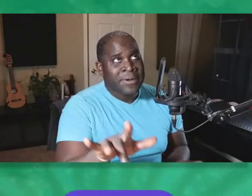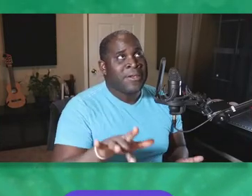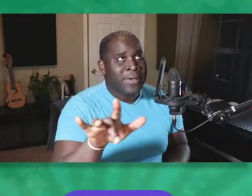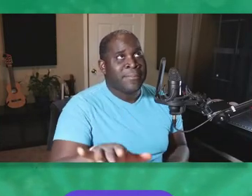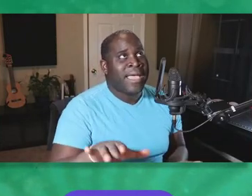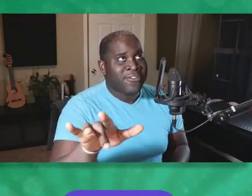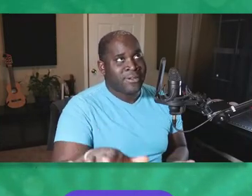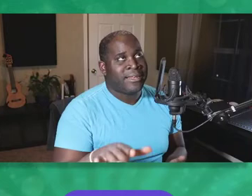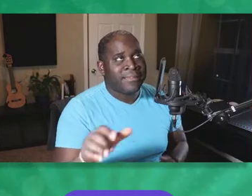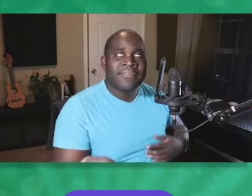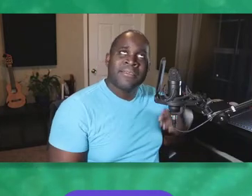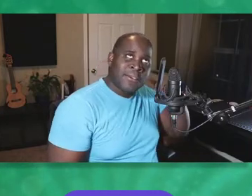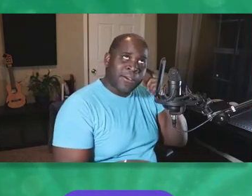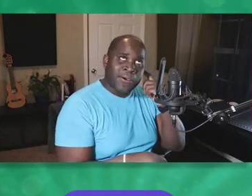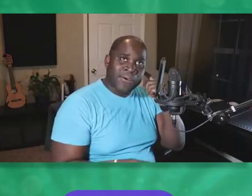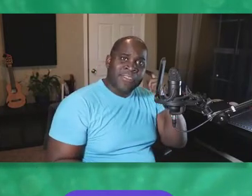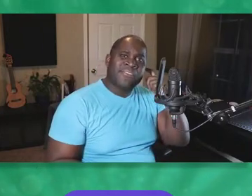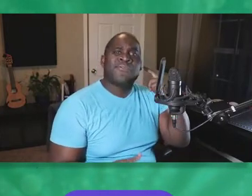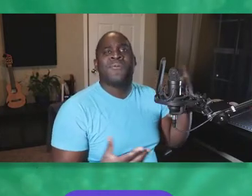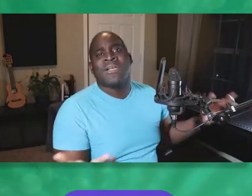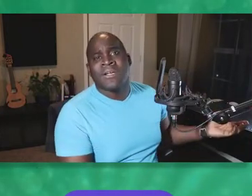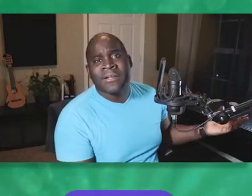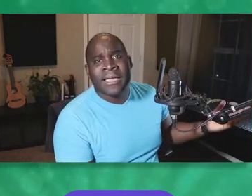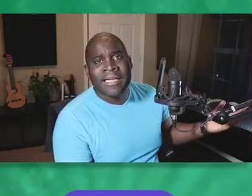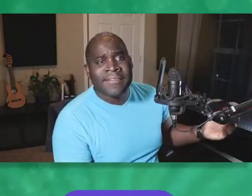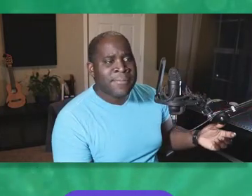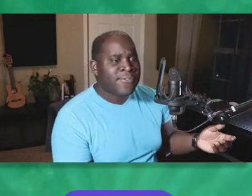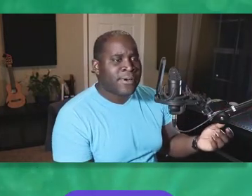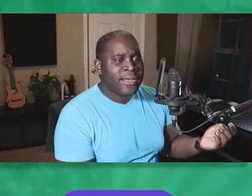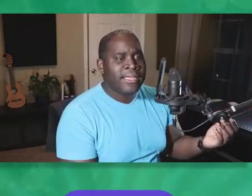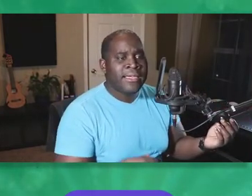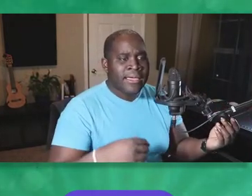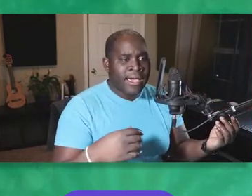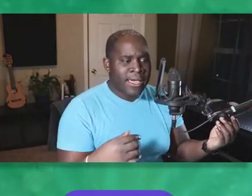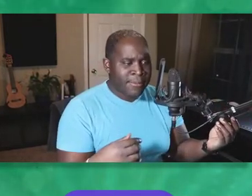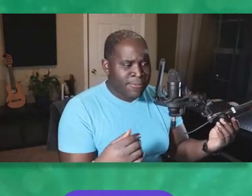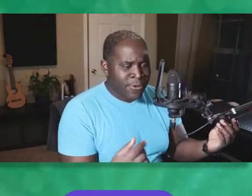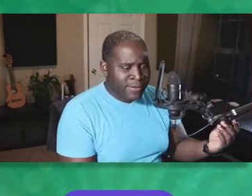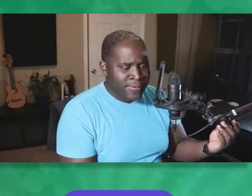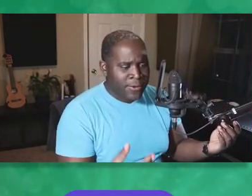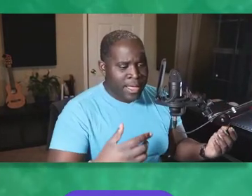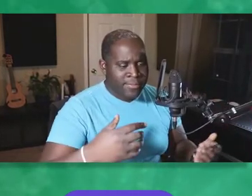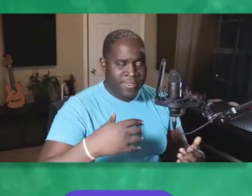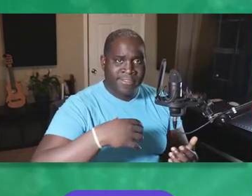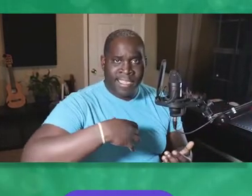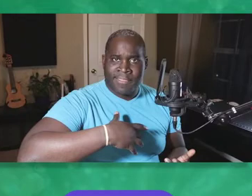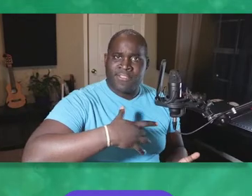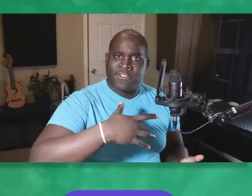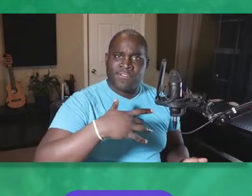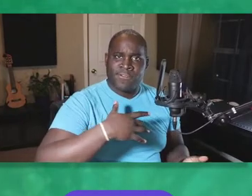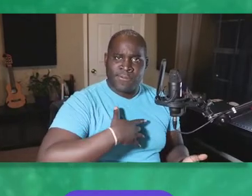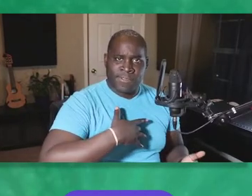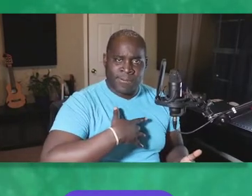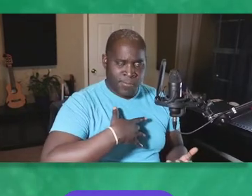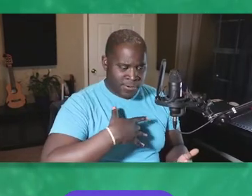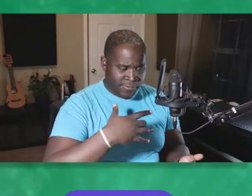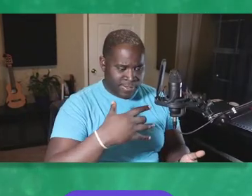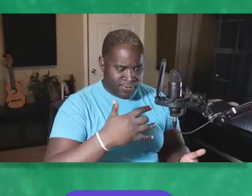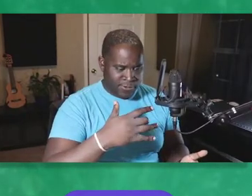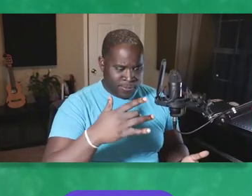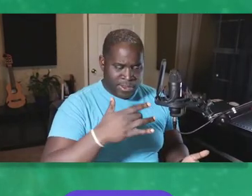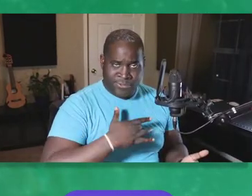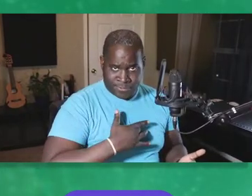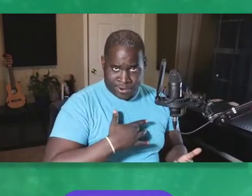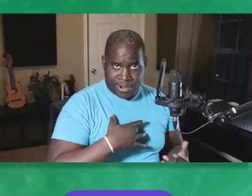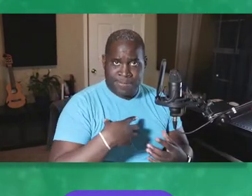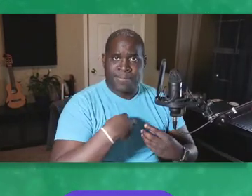Because I already know what compassionate is. Oh, this is weird, guys. I'm sorry. I'm trying to figure out this sign that she's using, where it's like